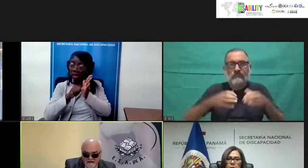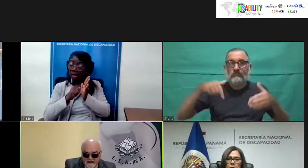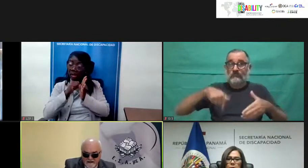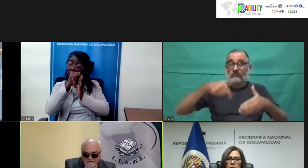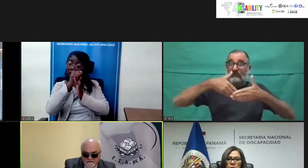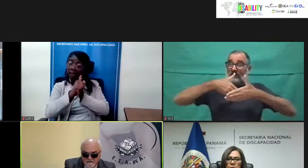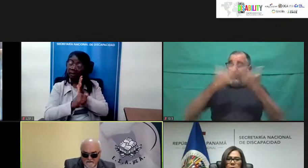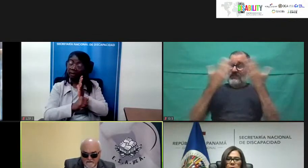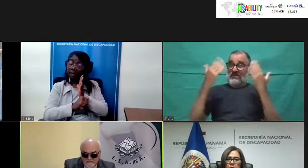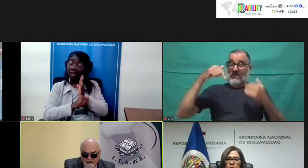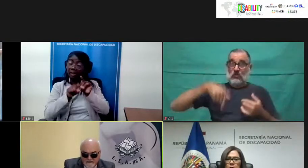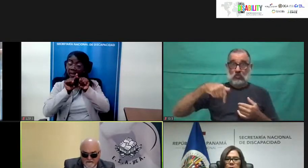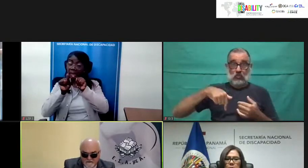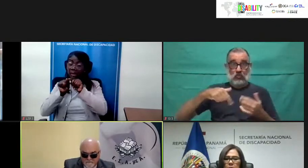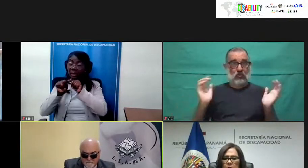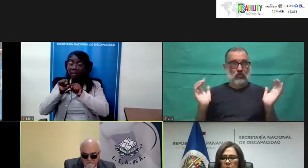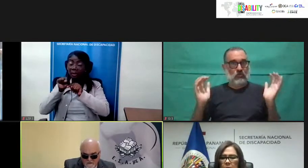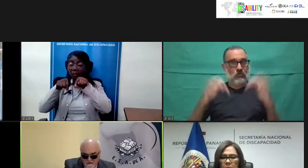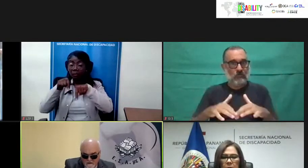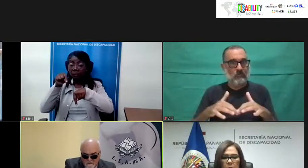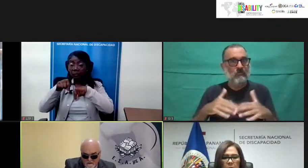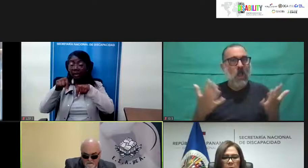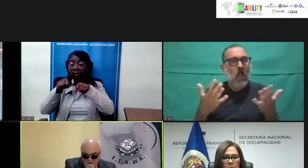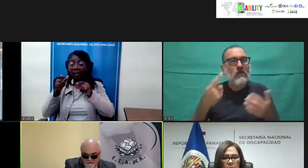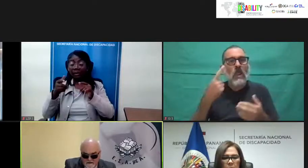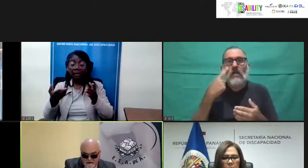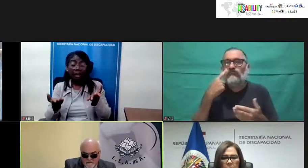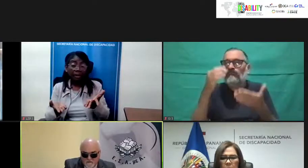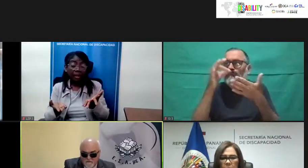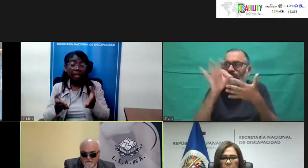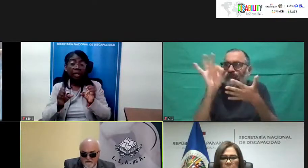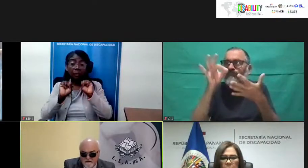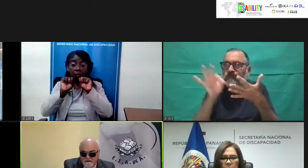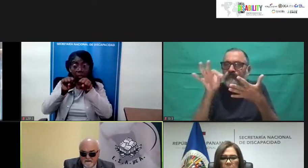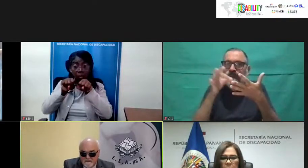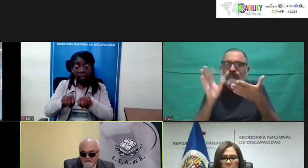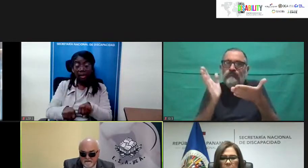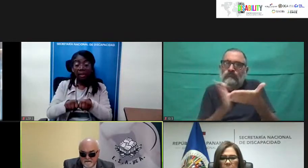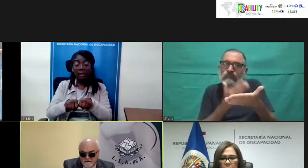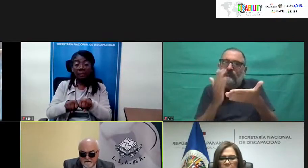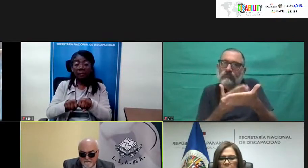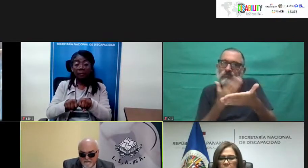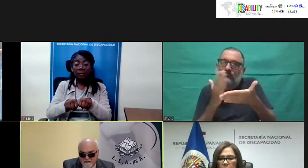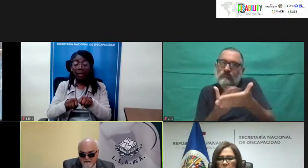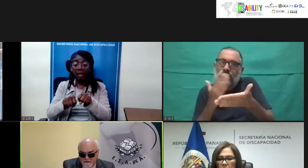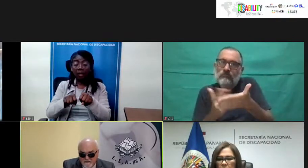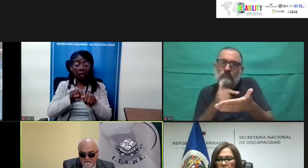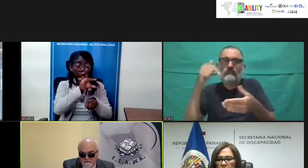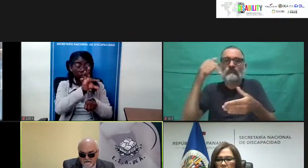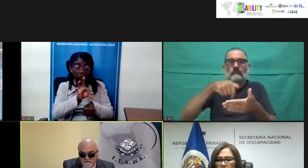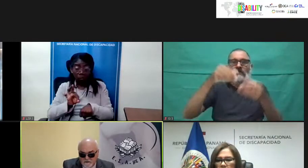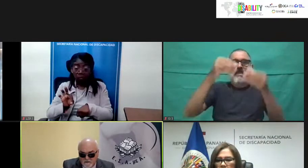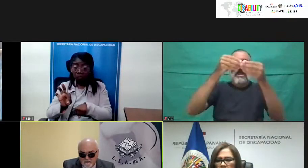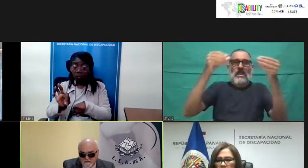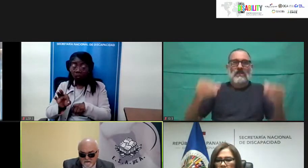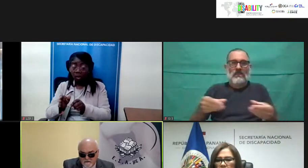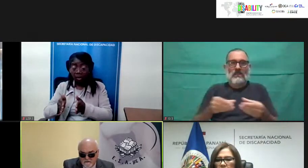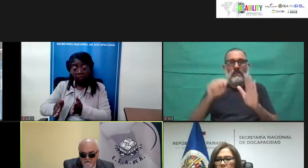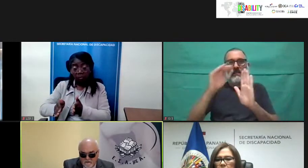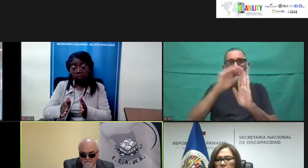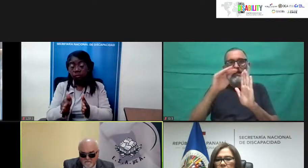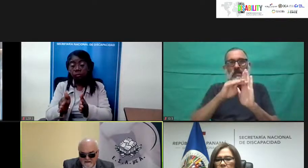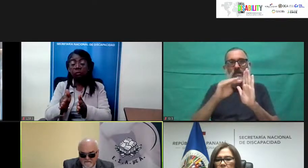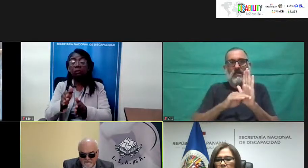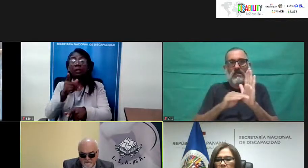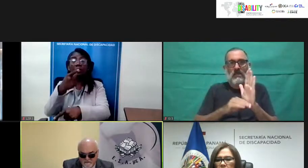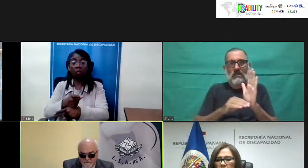at the right track it has to be the priority topic